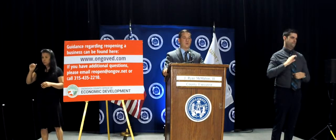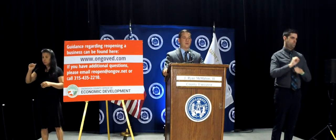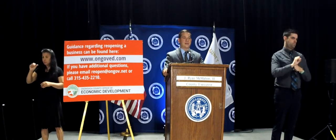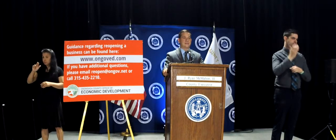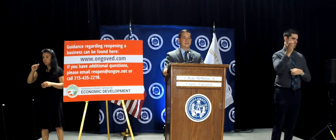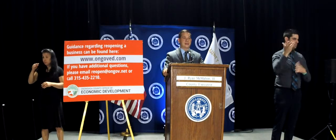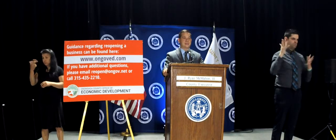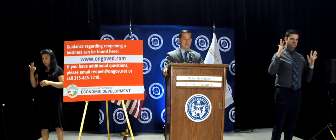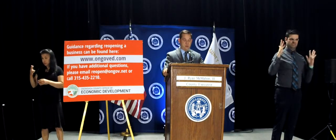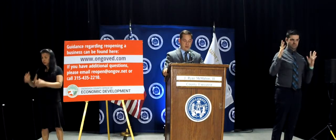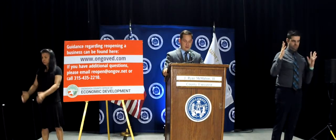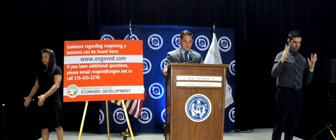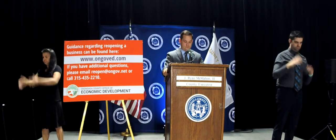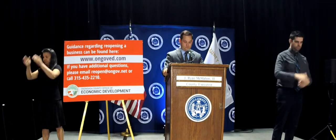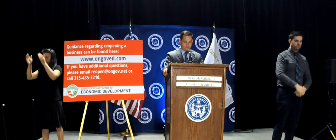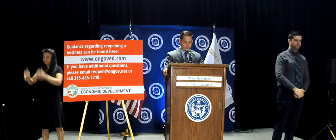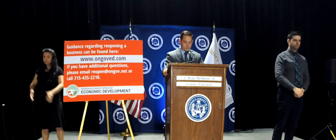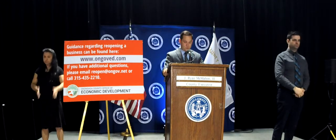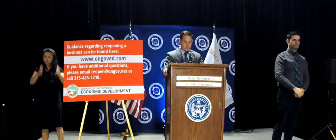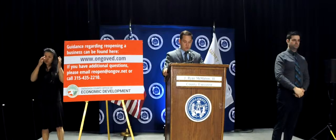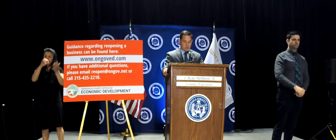get a COVID-19 test on Monday.